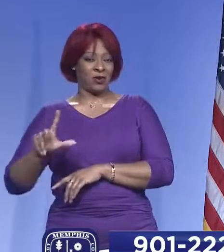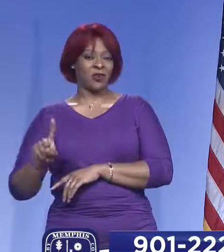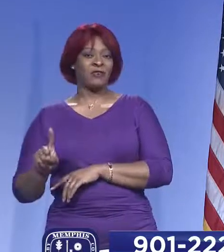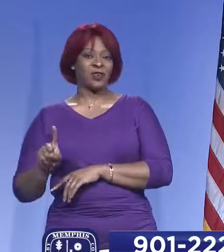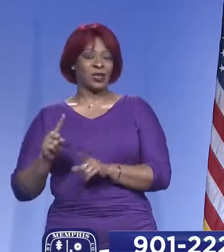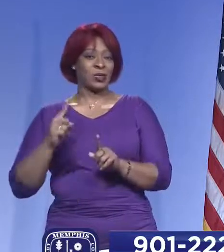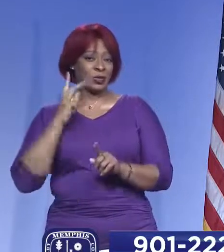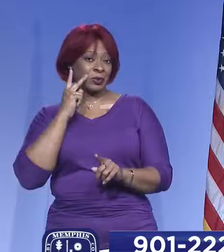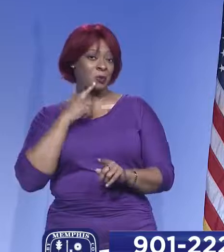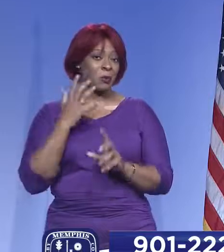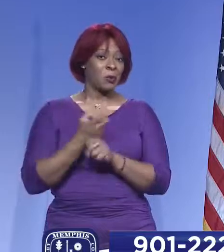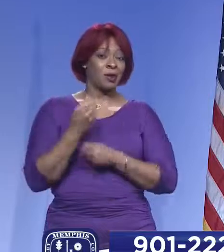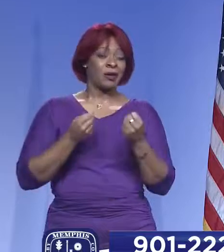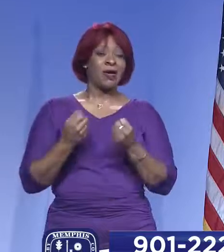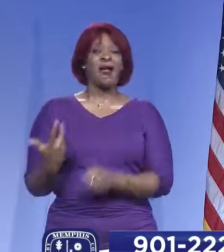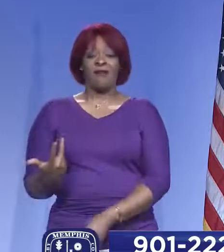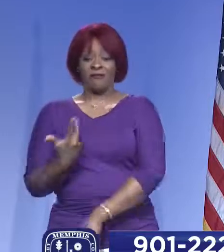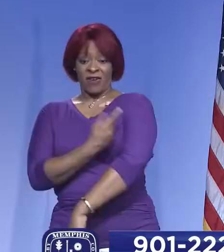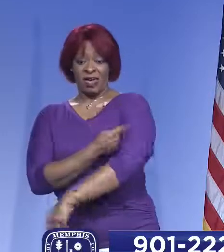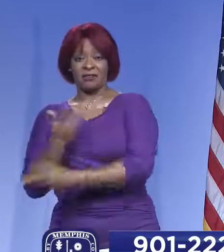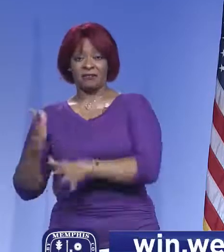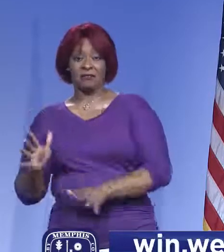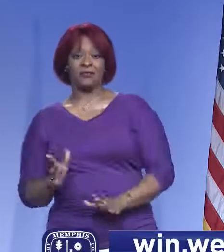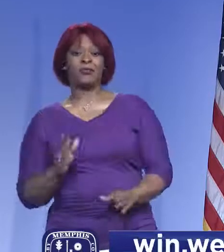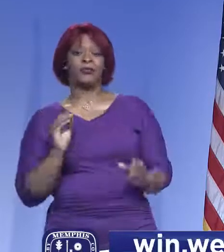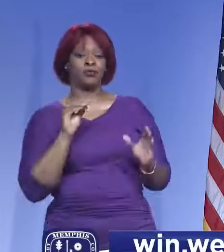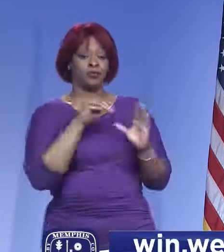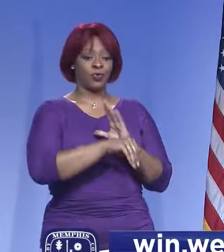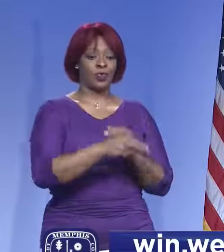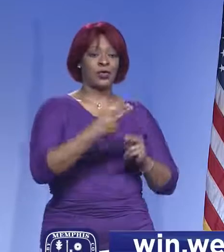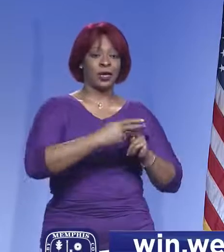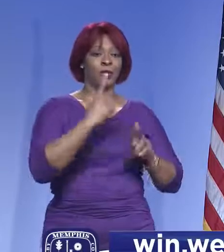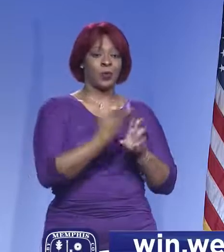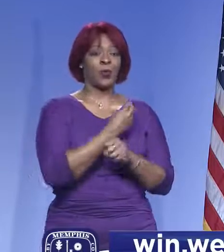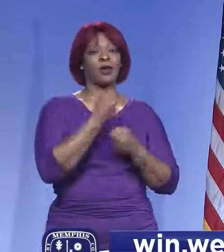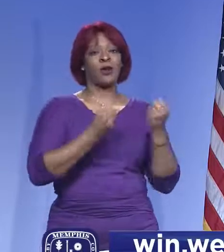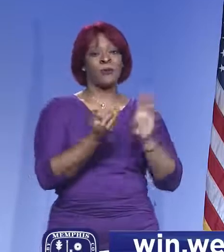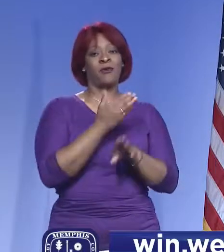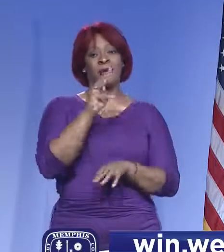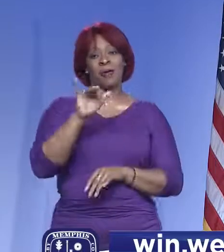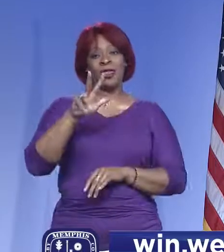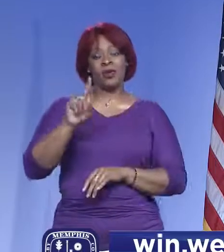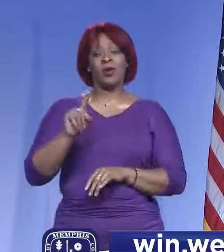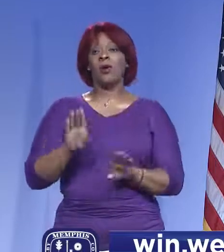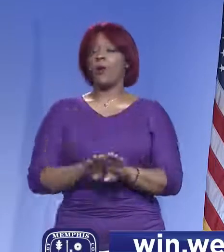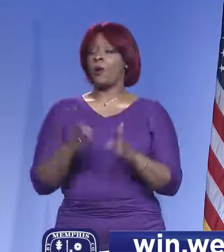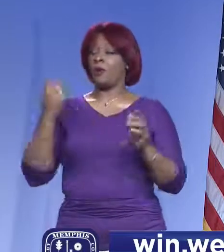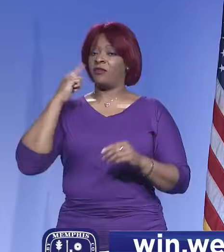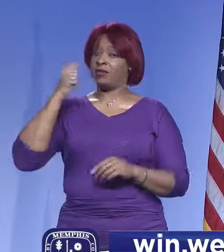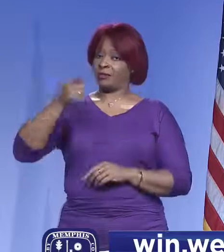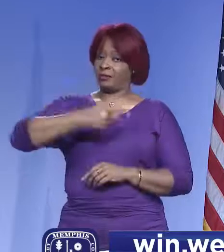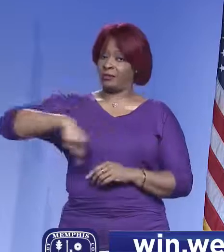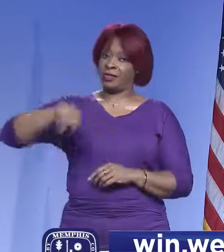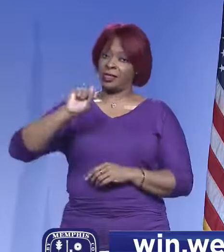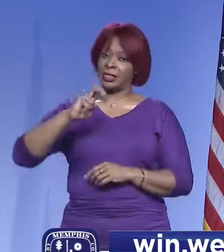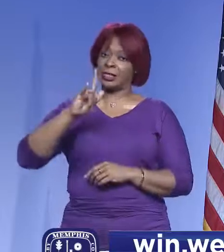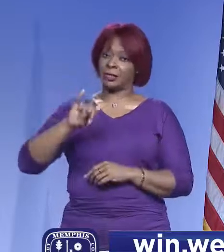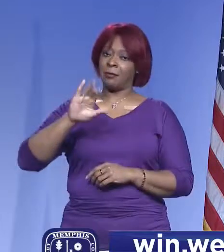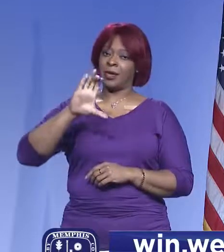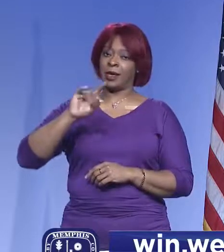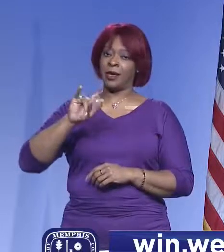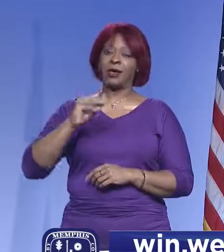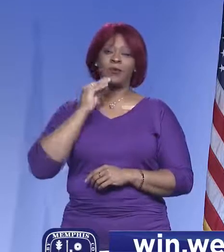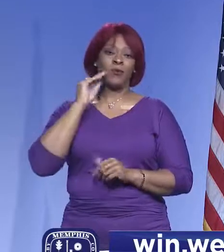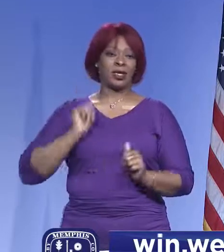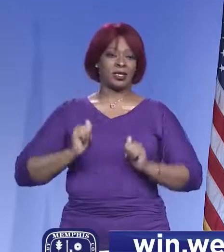Get vaccinated and enter the sweepstakes before May 31st. Now, the contest is only open to Shelby County residents,